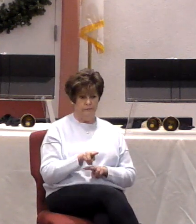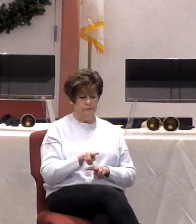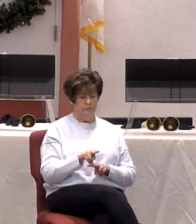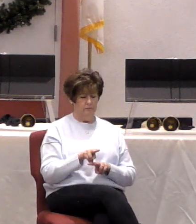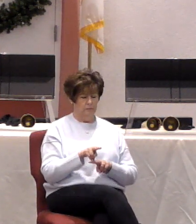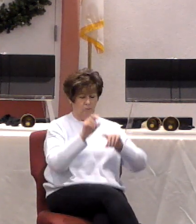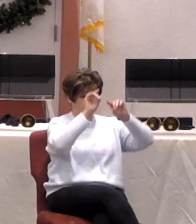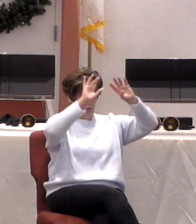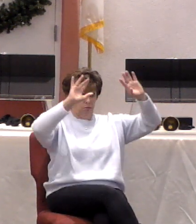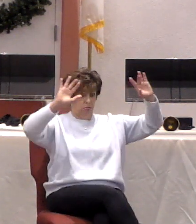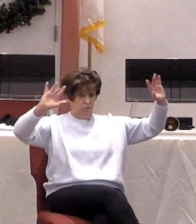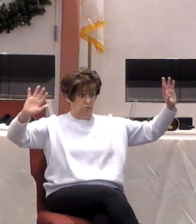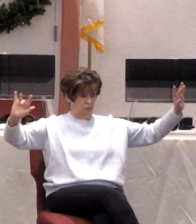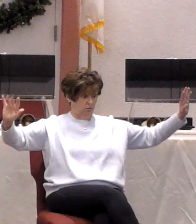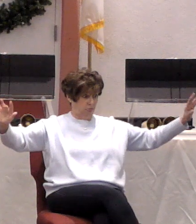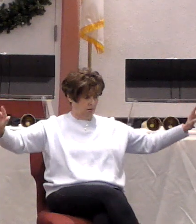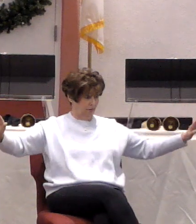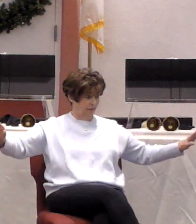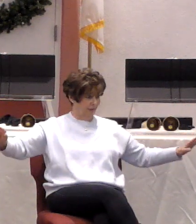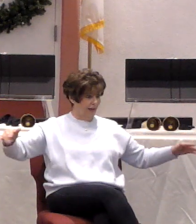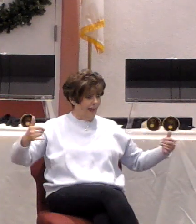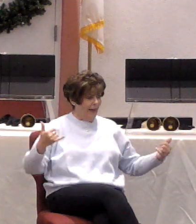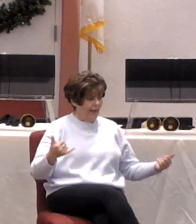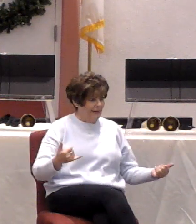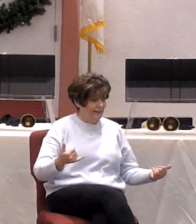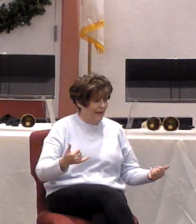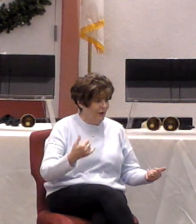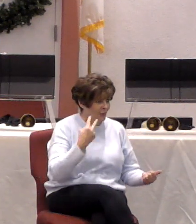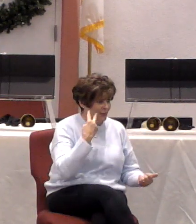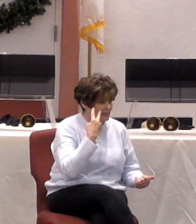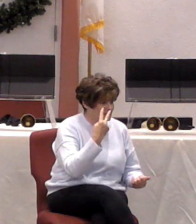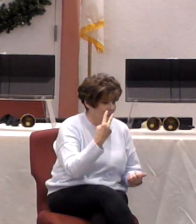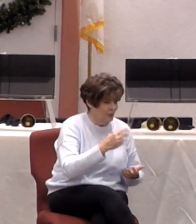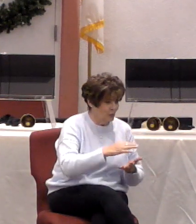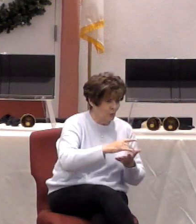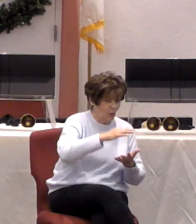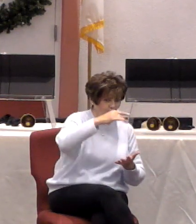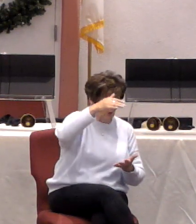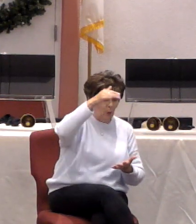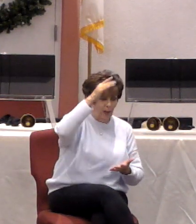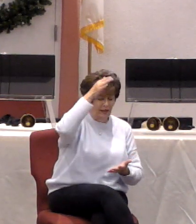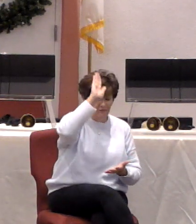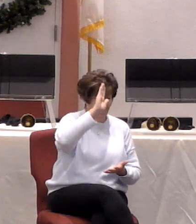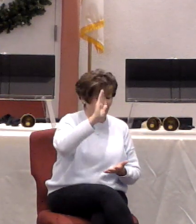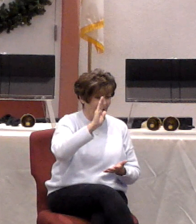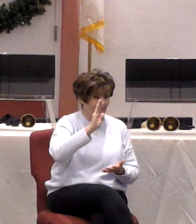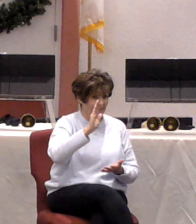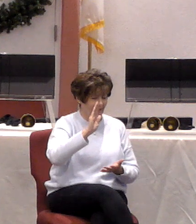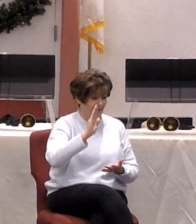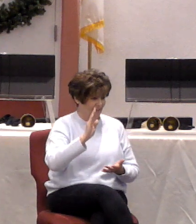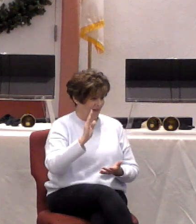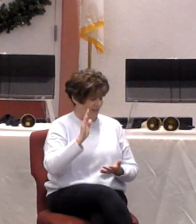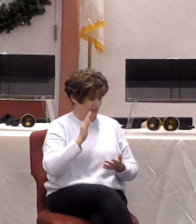they're confronted with the glory of God. And in the message given to them, it is an entire gospel message all wrapped up in